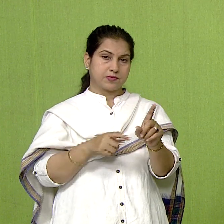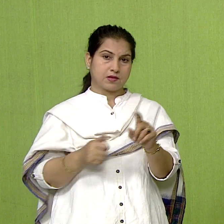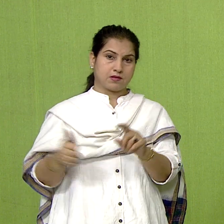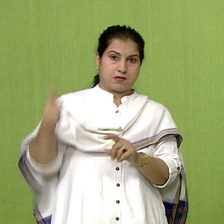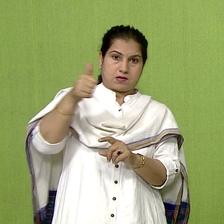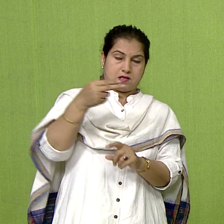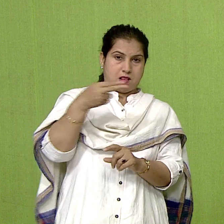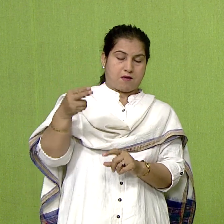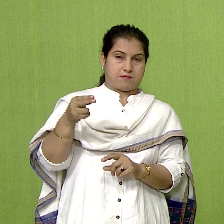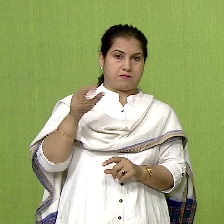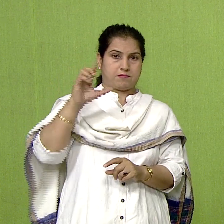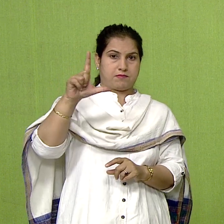Curzon